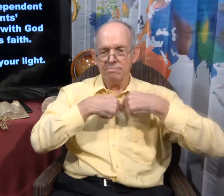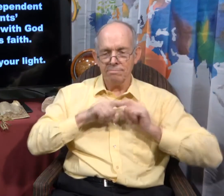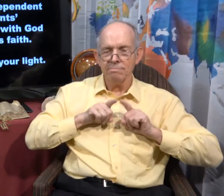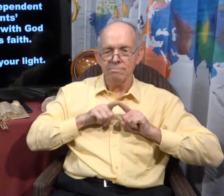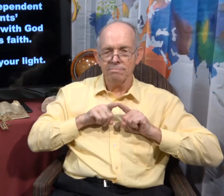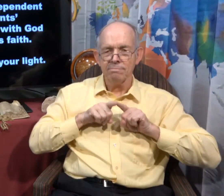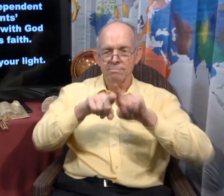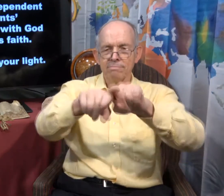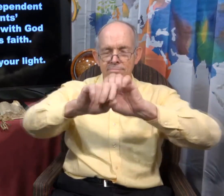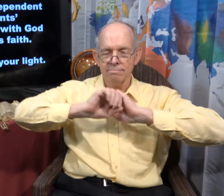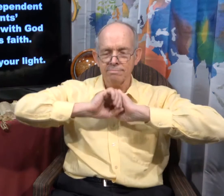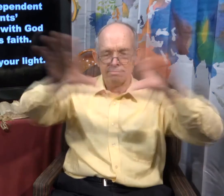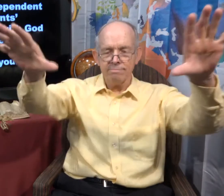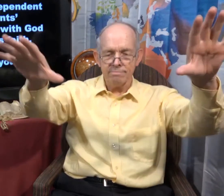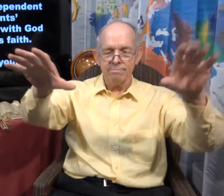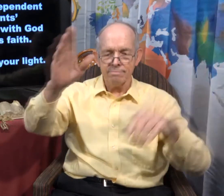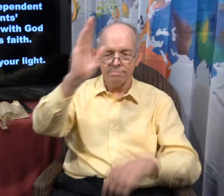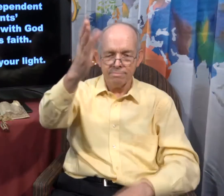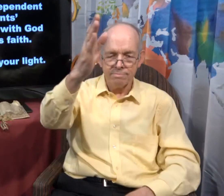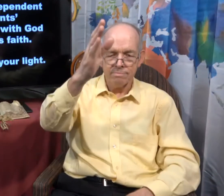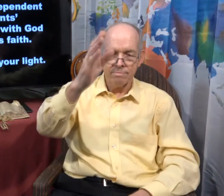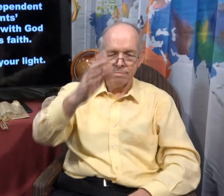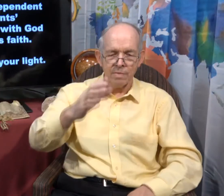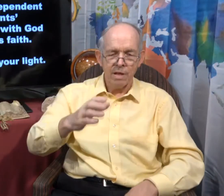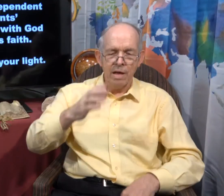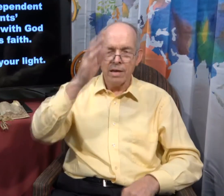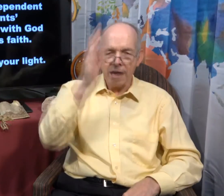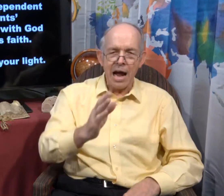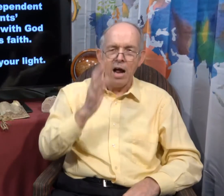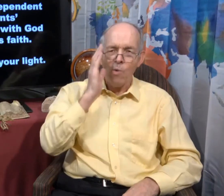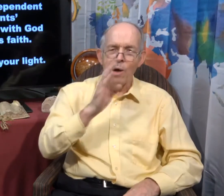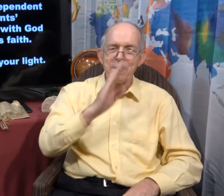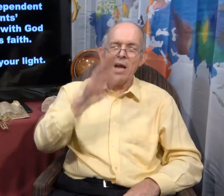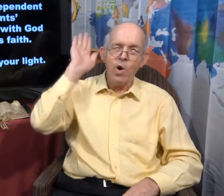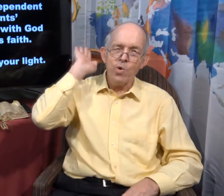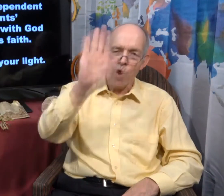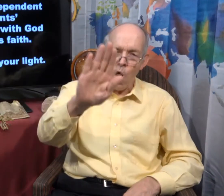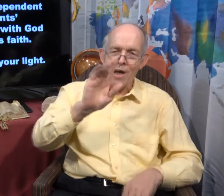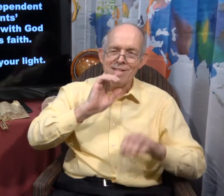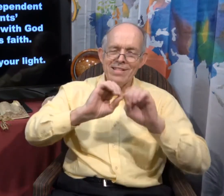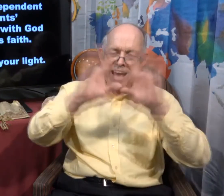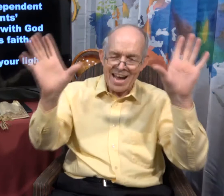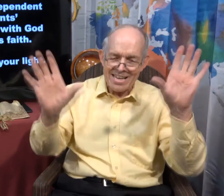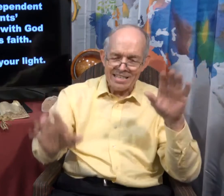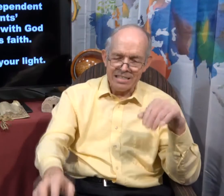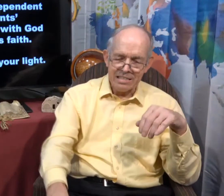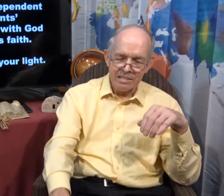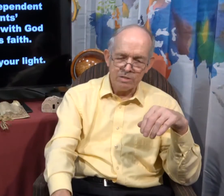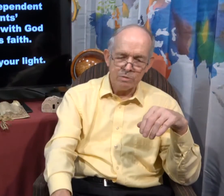God will be the night.